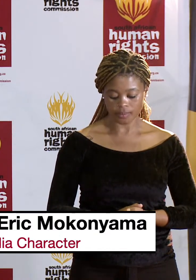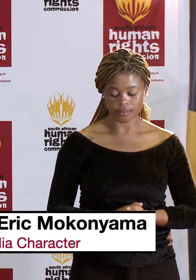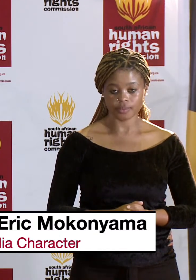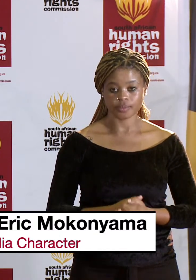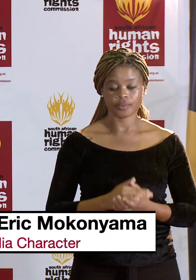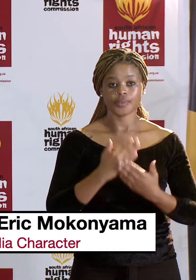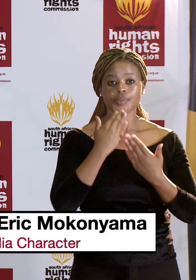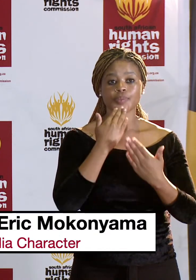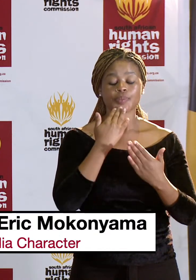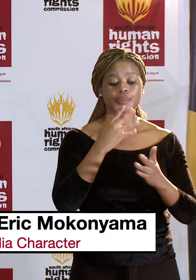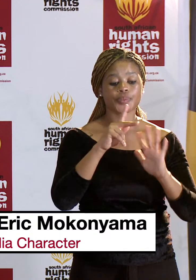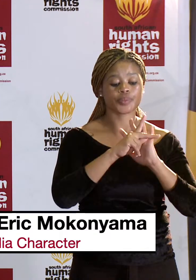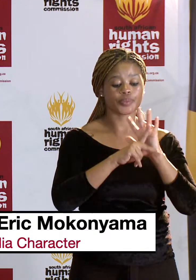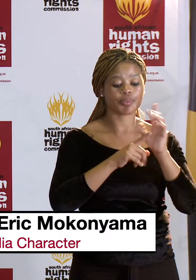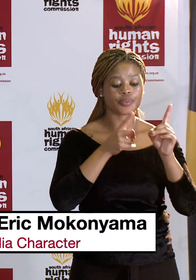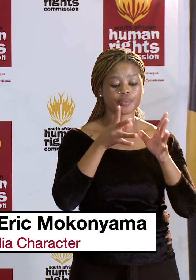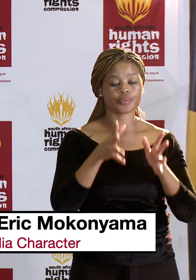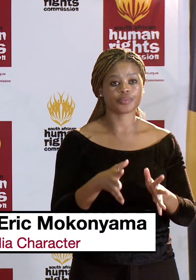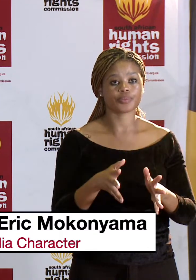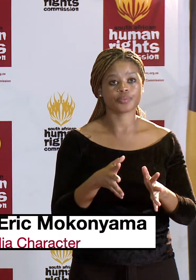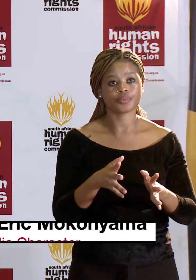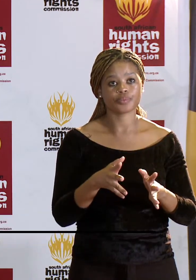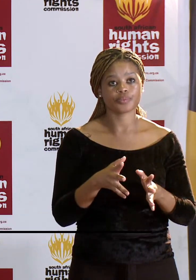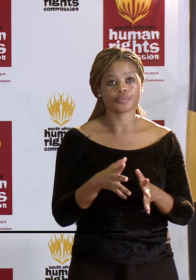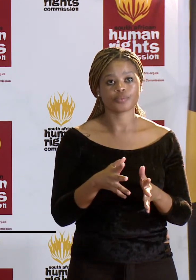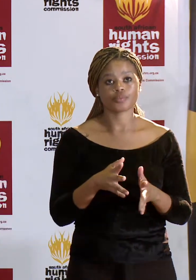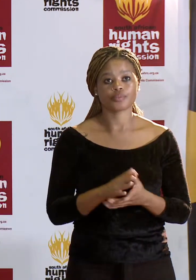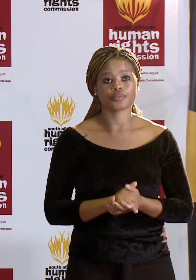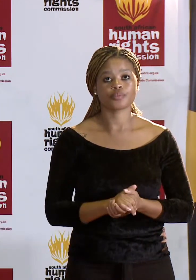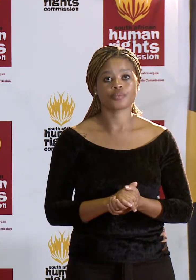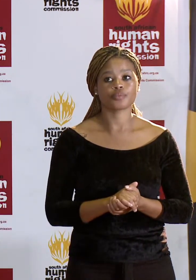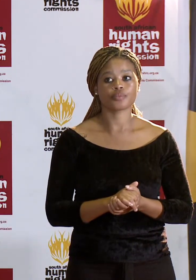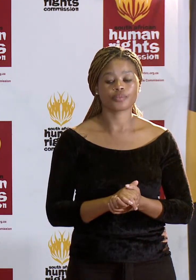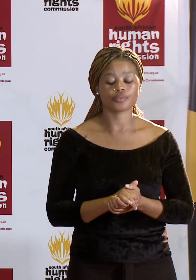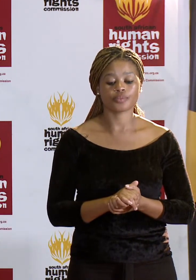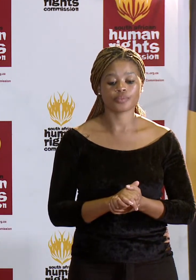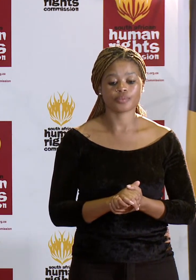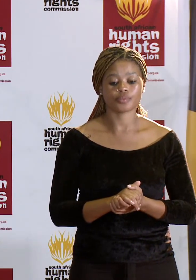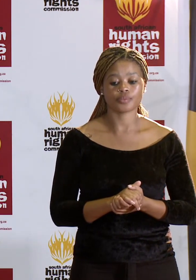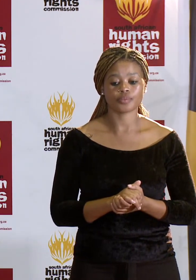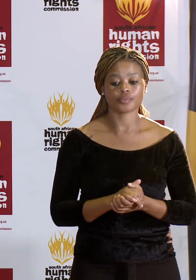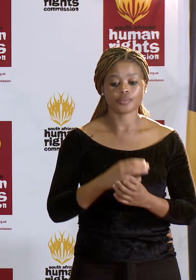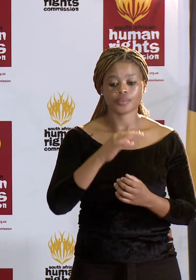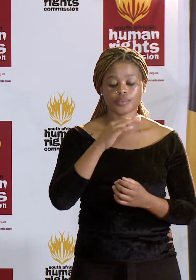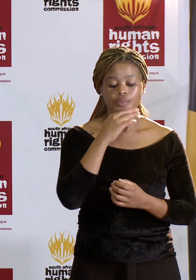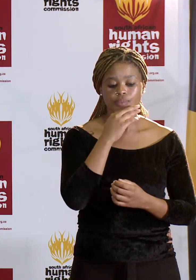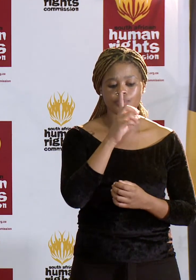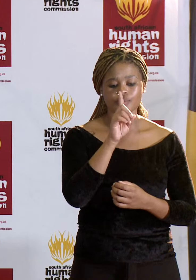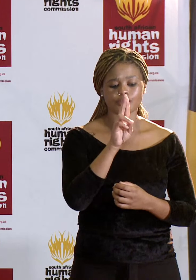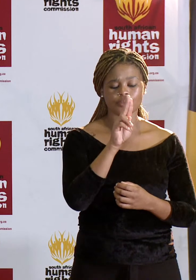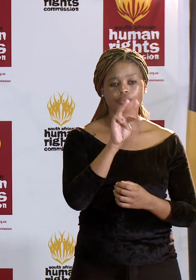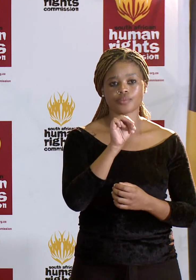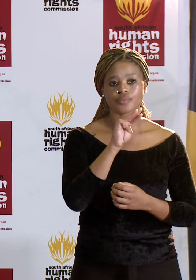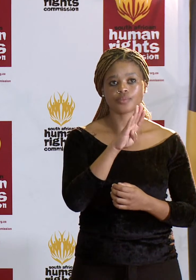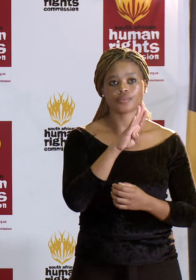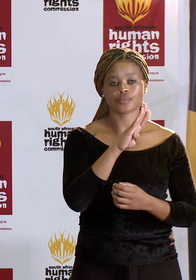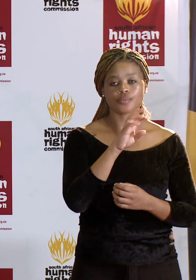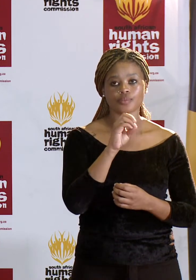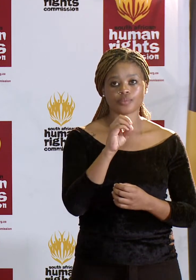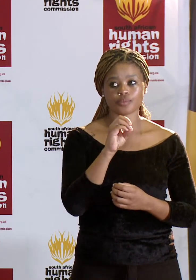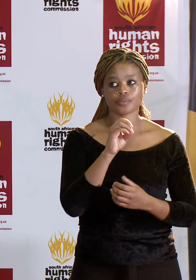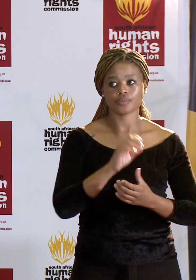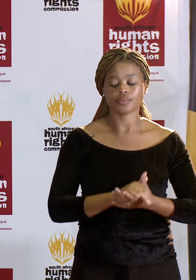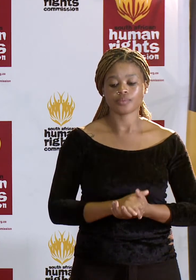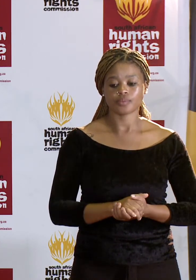Thank you so much, Program Director and colleague, Mr. Alan Tumbo.